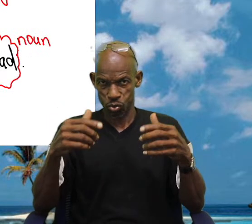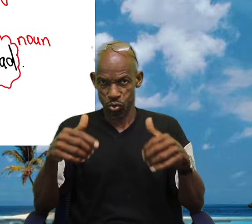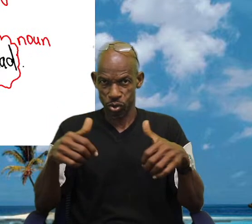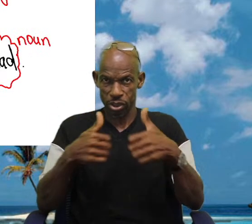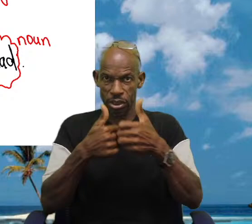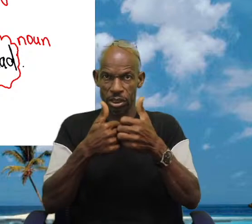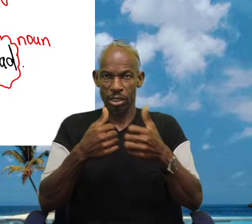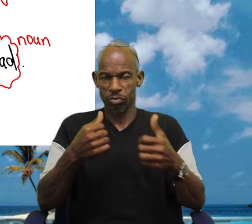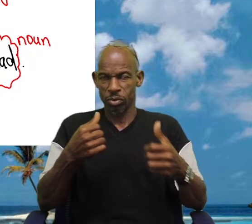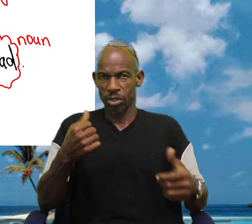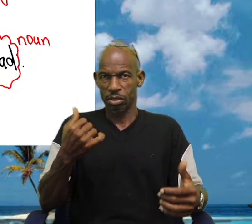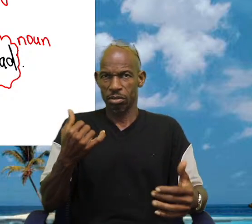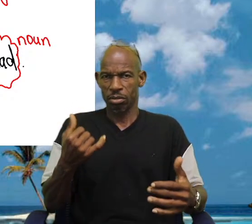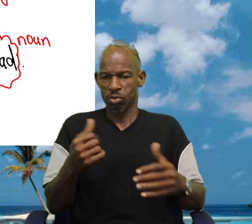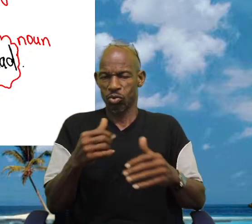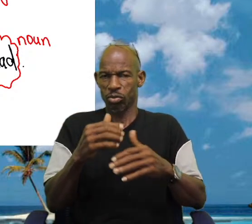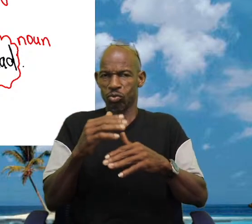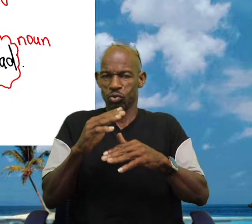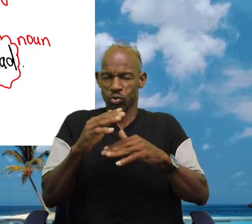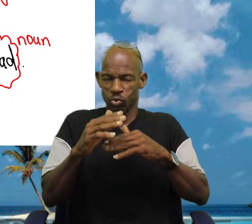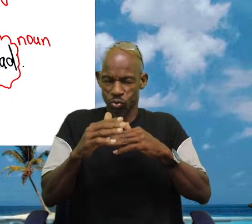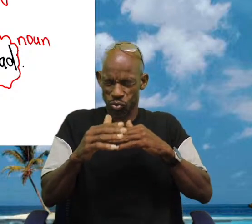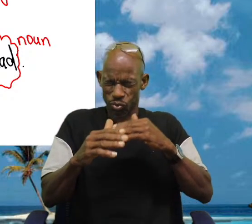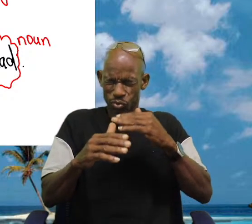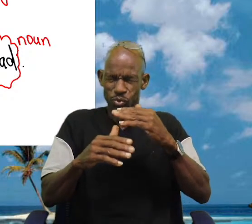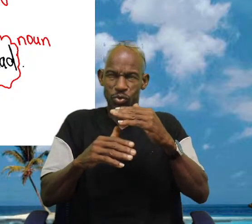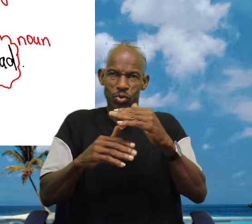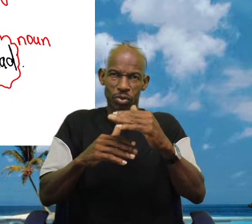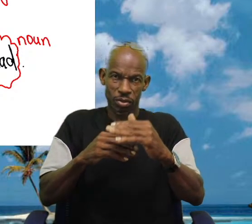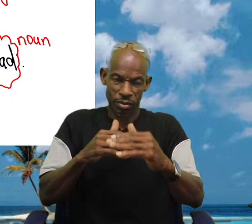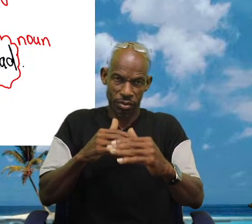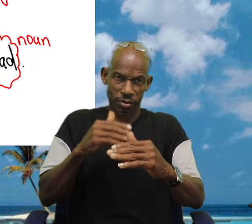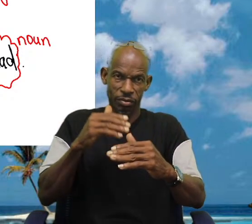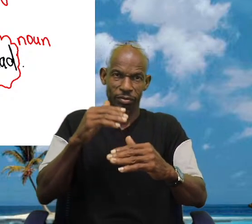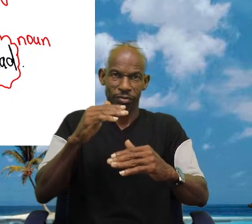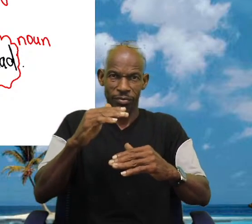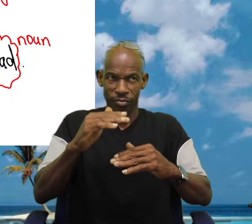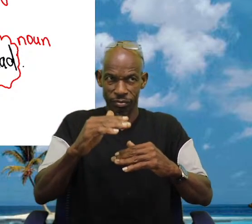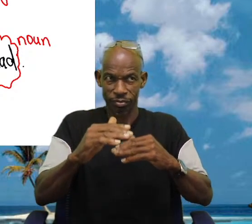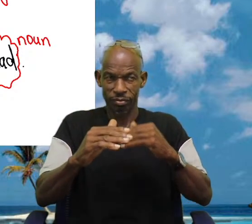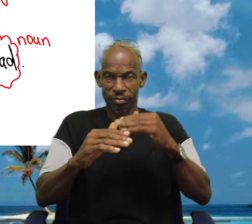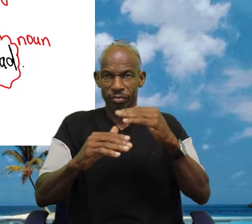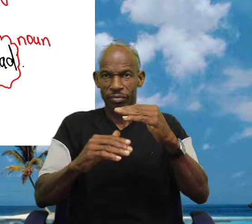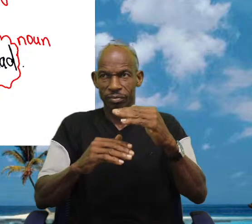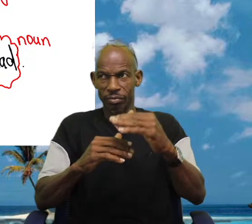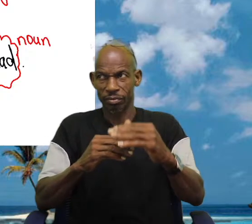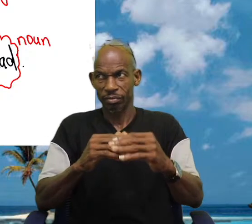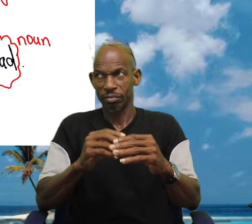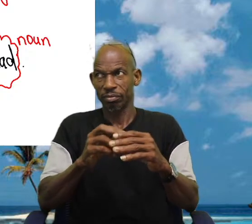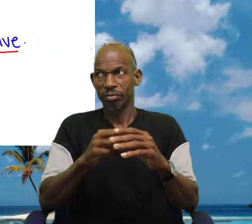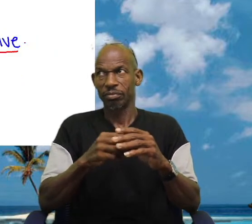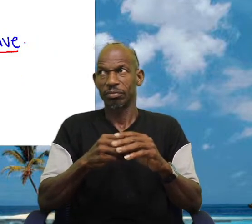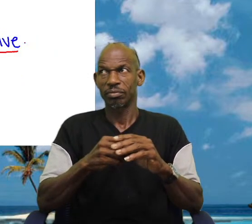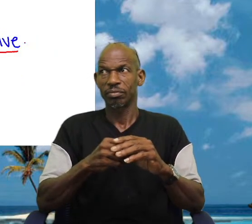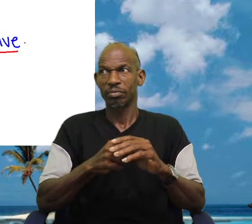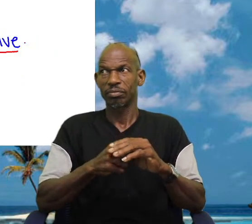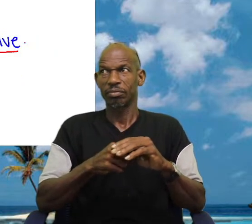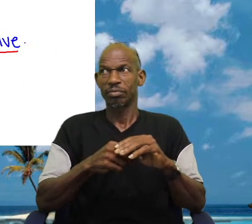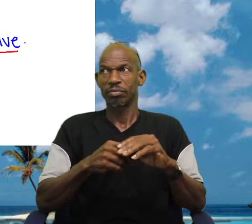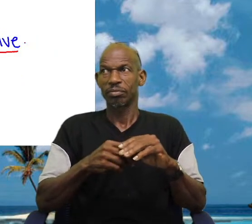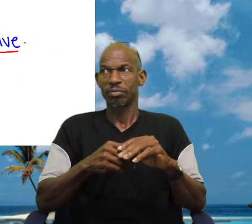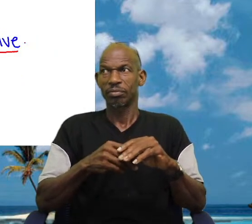go slowly with you. So I want to show you the simple sentences. The simple sentences is where we started off.